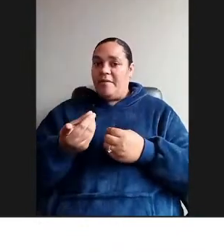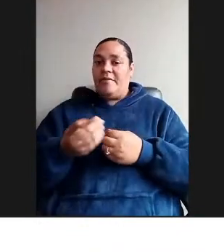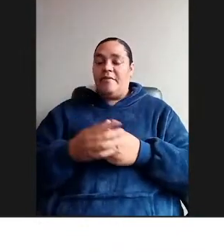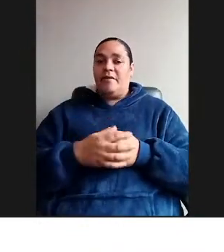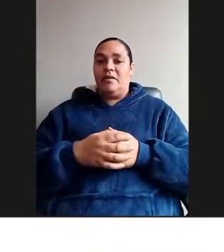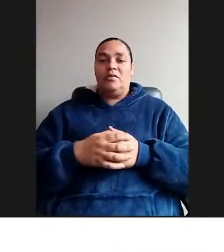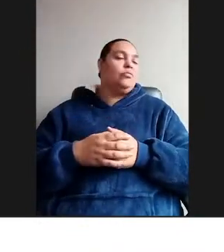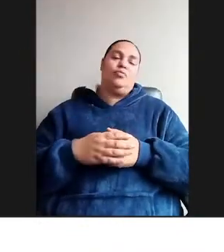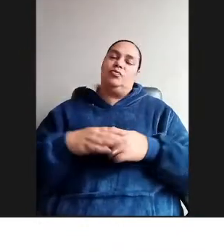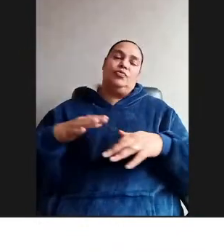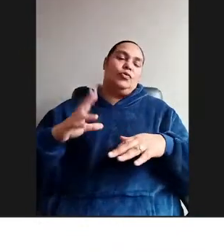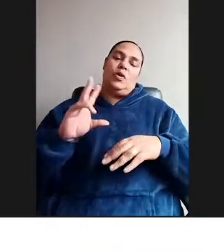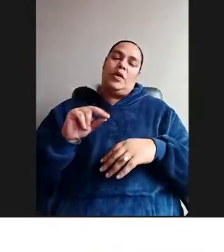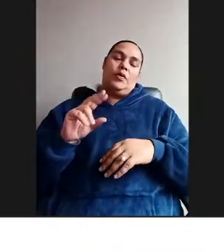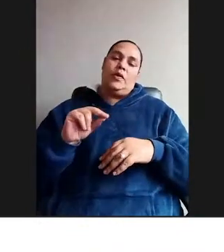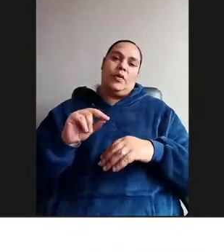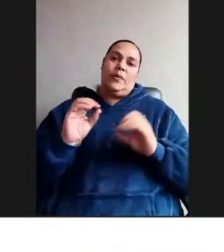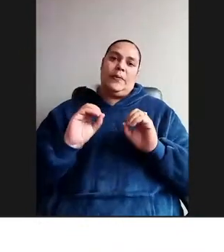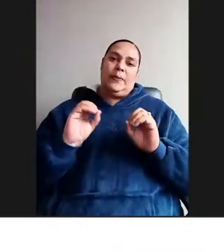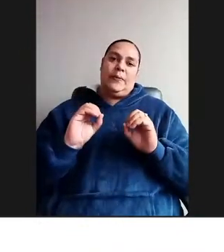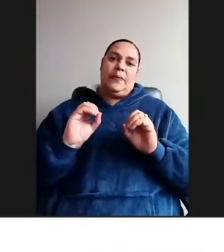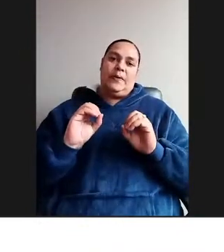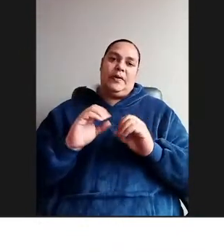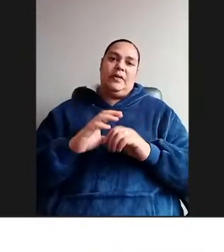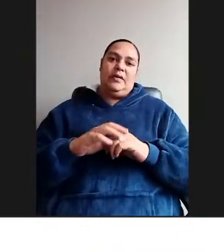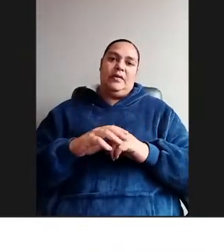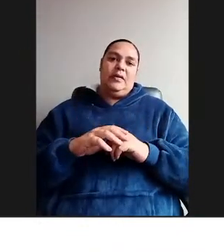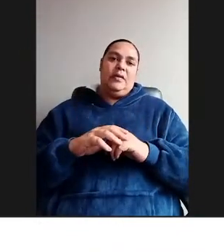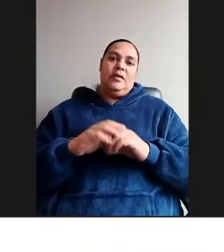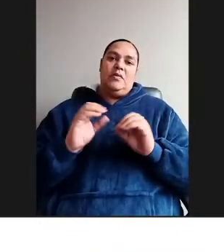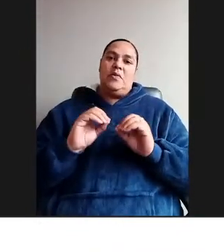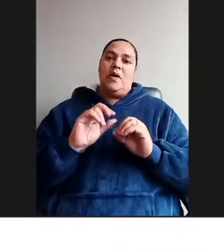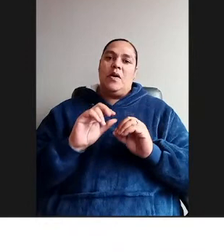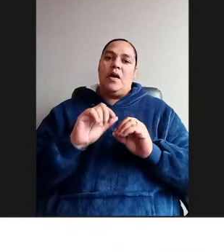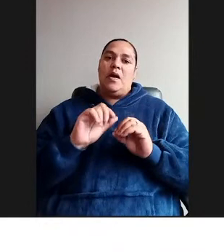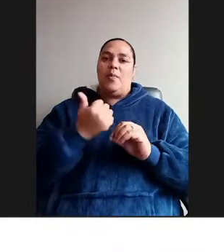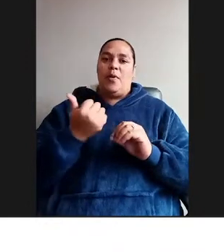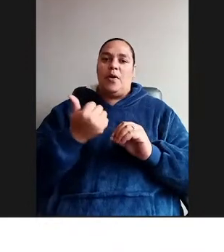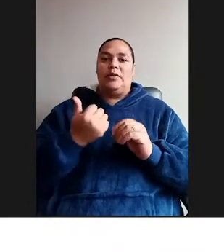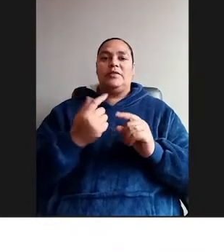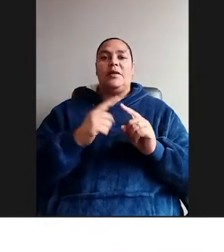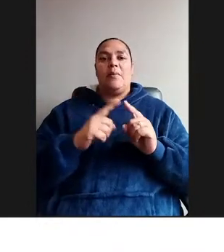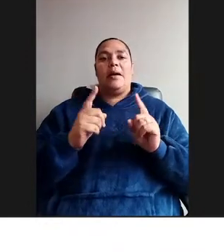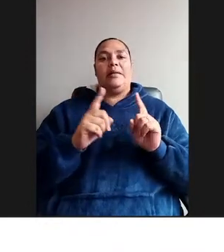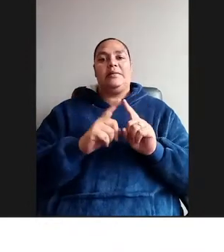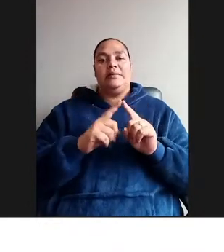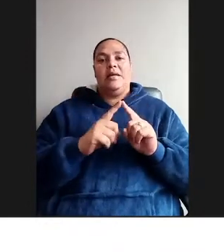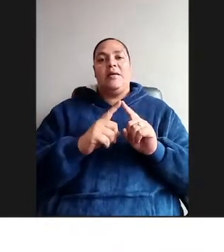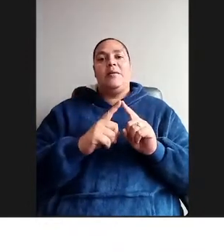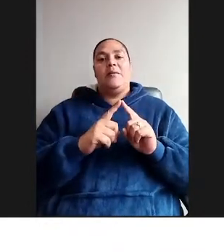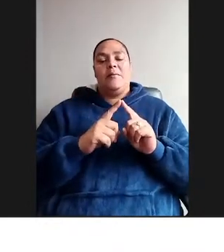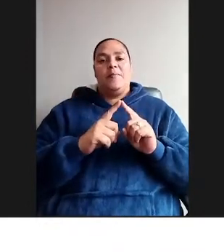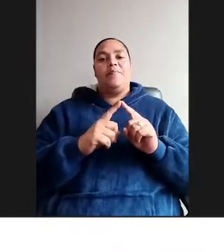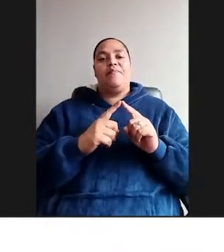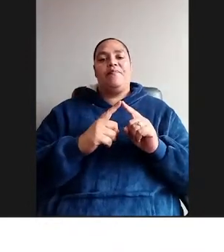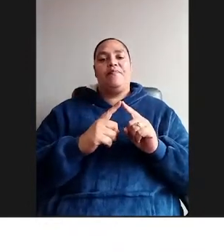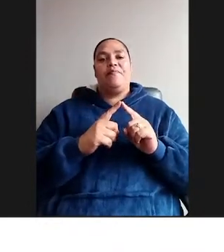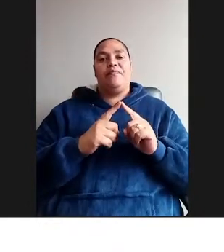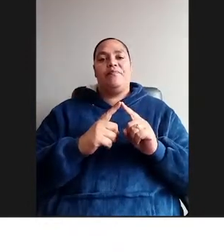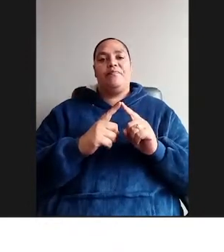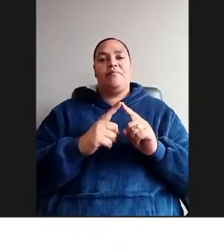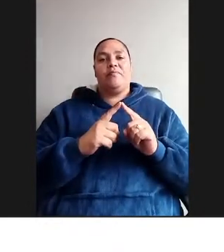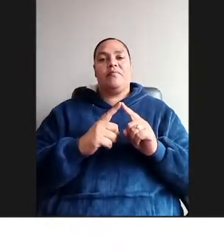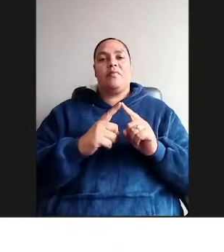Chairperson. Thank you. There is no other apologies. Chair, but I do send off the Secretary,